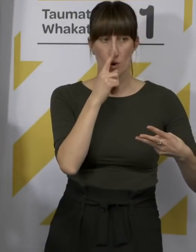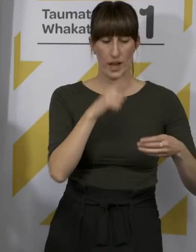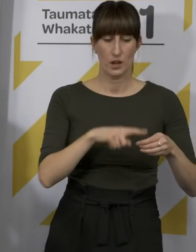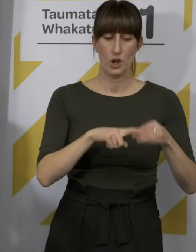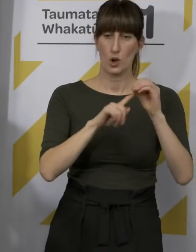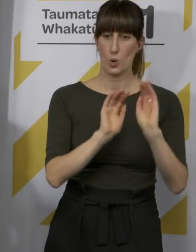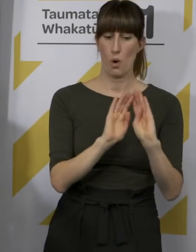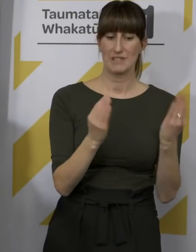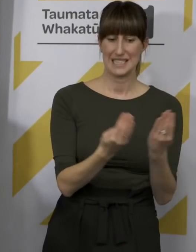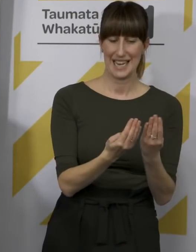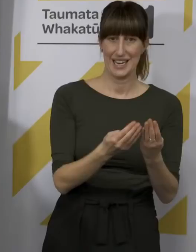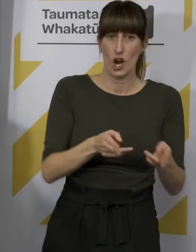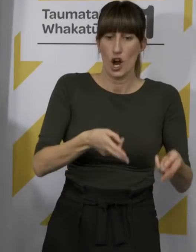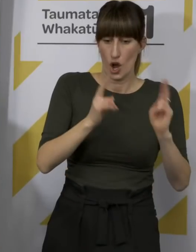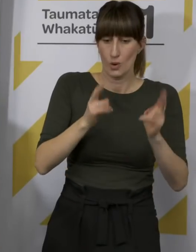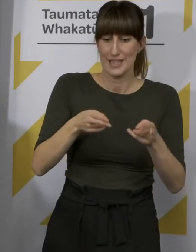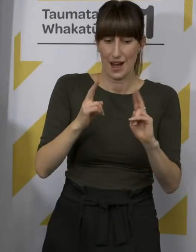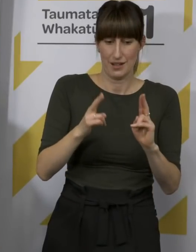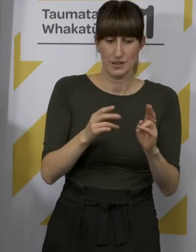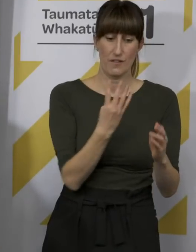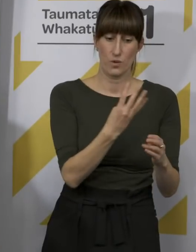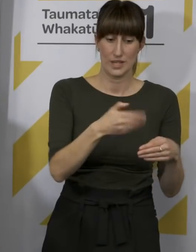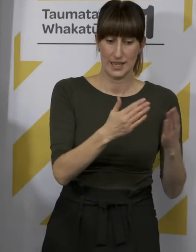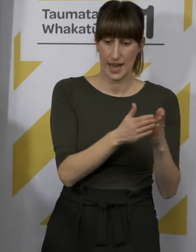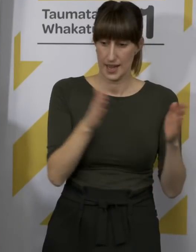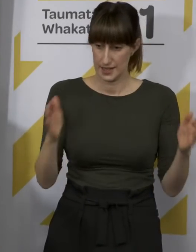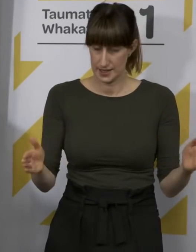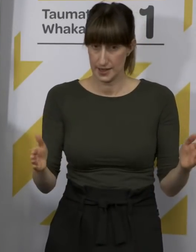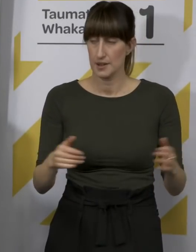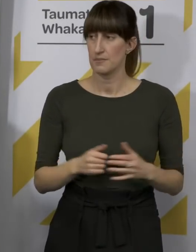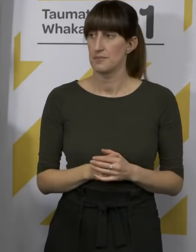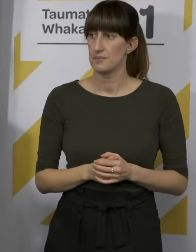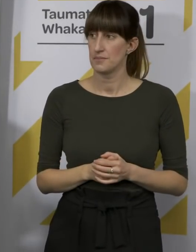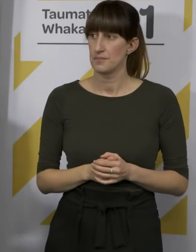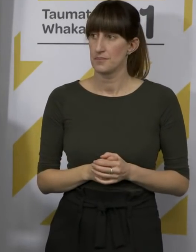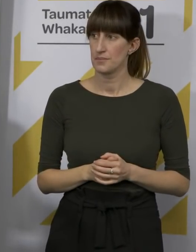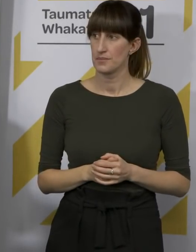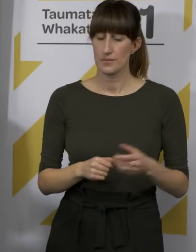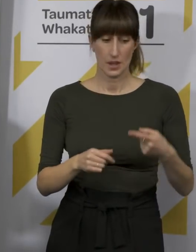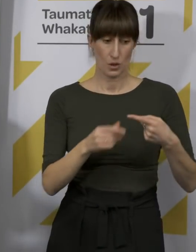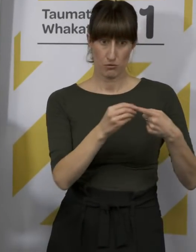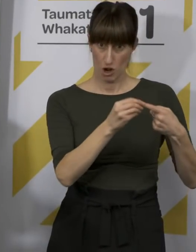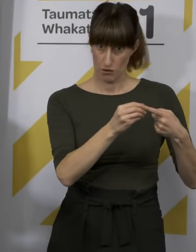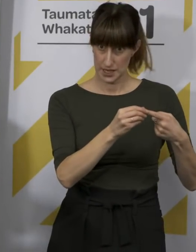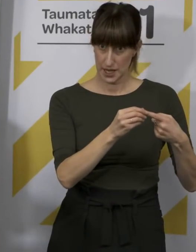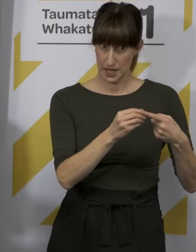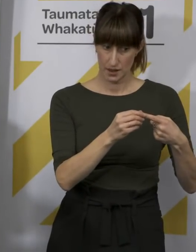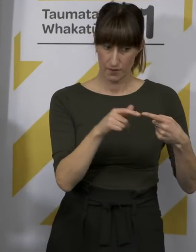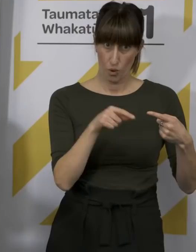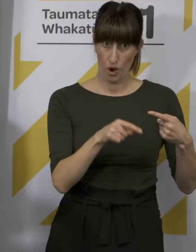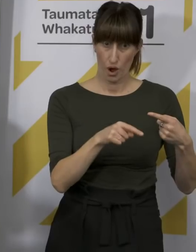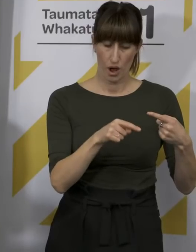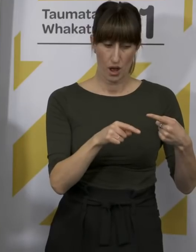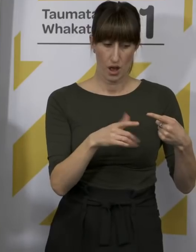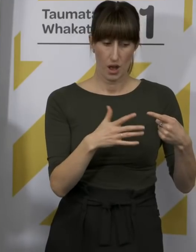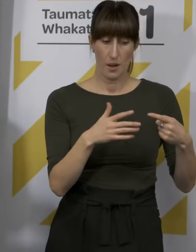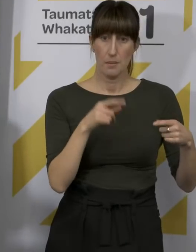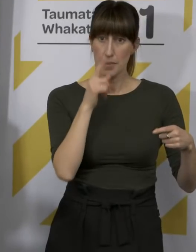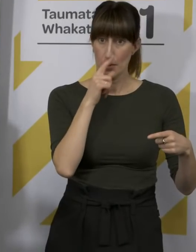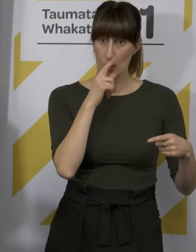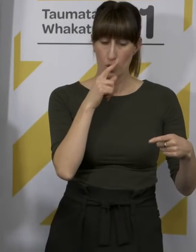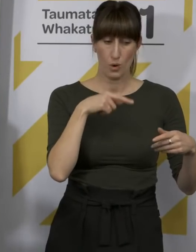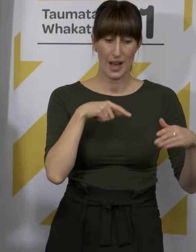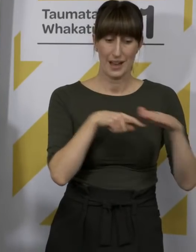patient. It's a huge priority. Yeah. The compassionate leave ones, yes. The following them up, absolutely. The question is